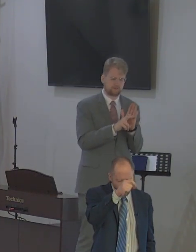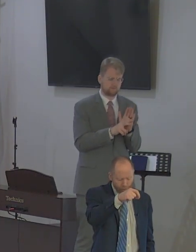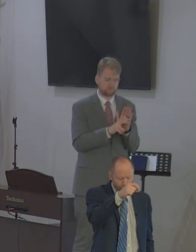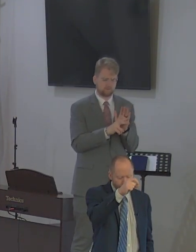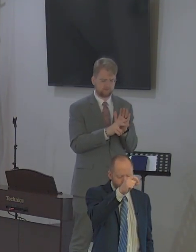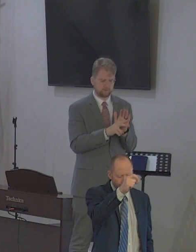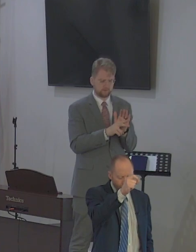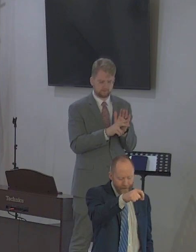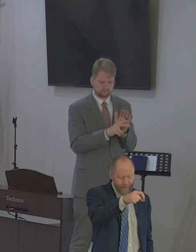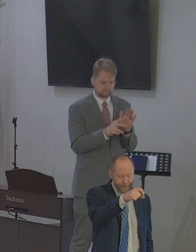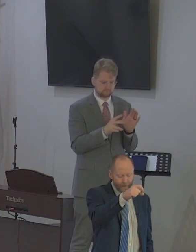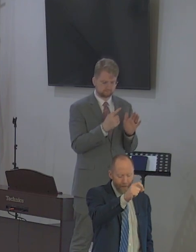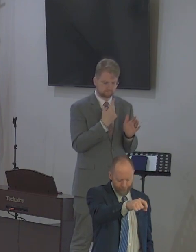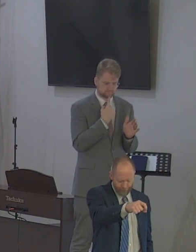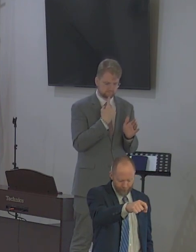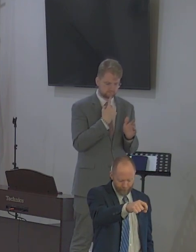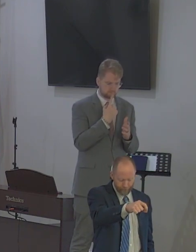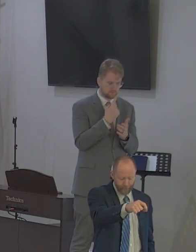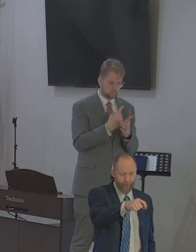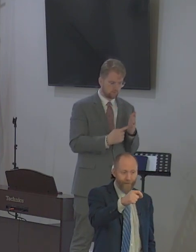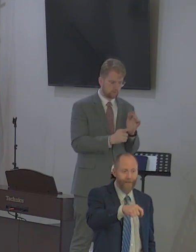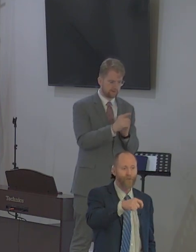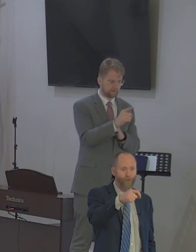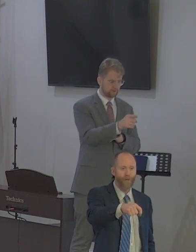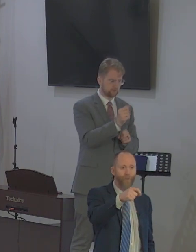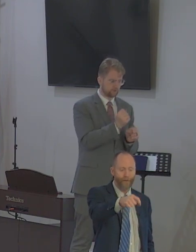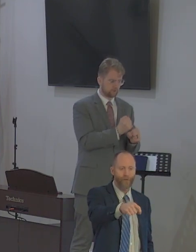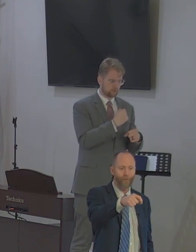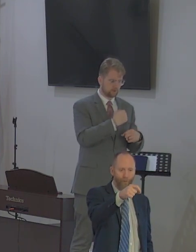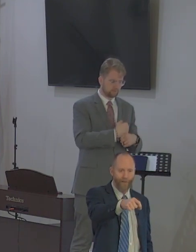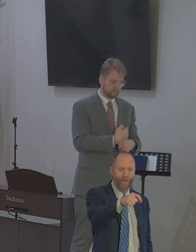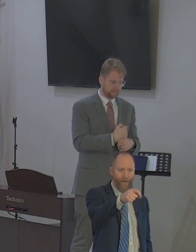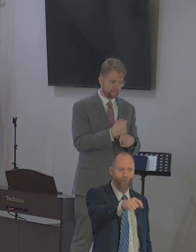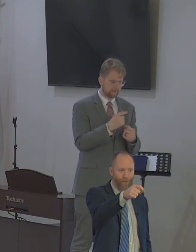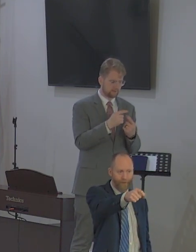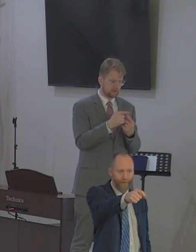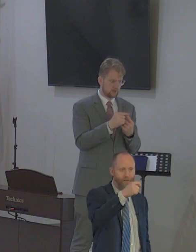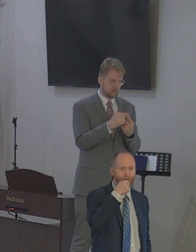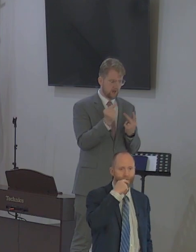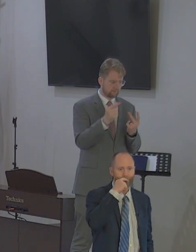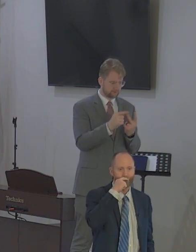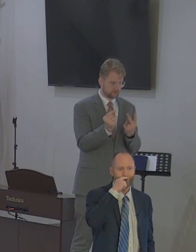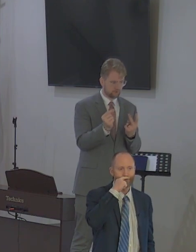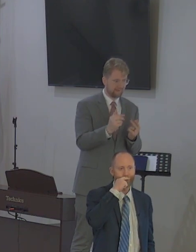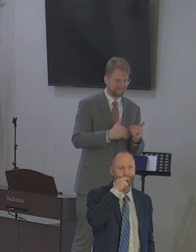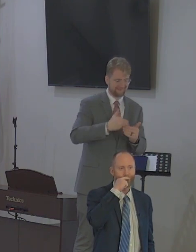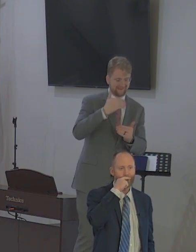What you make optional, the next generation will make obsolete.